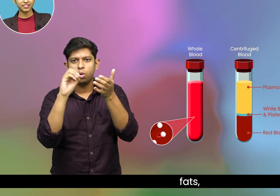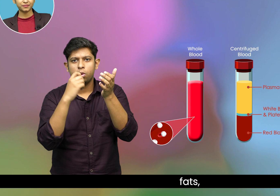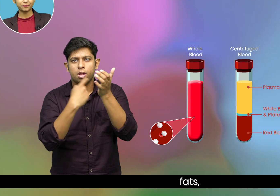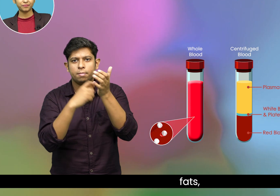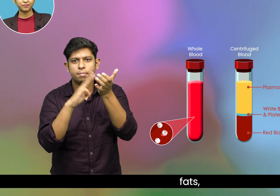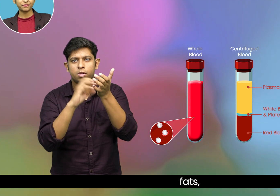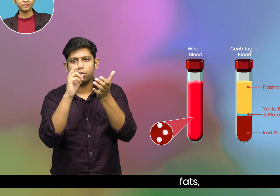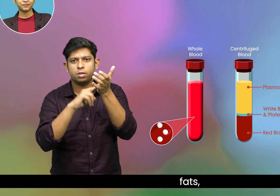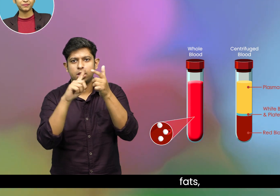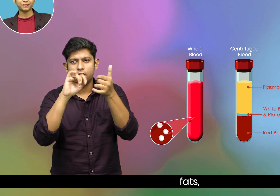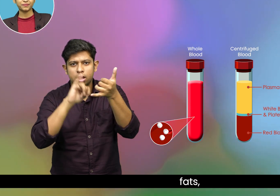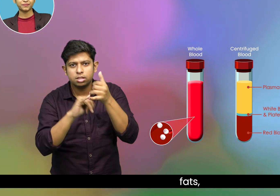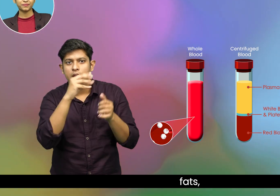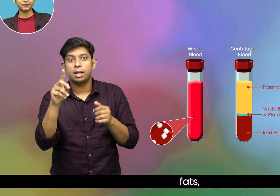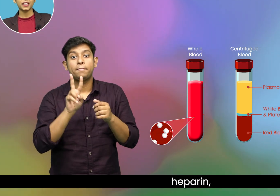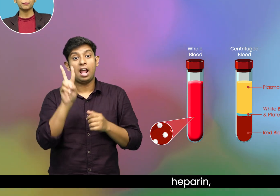fats,